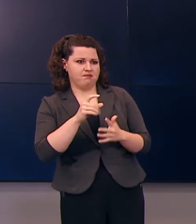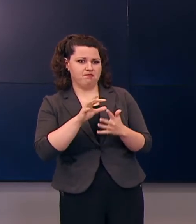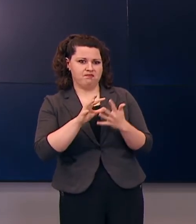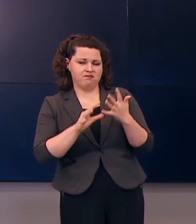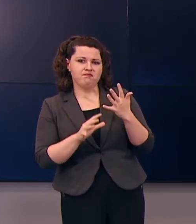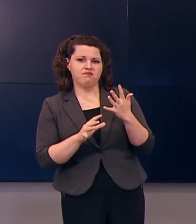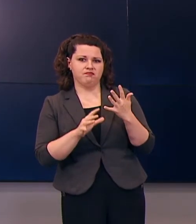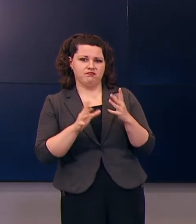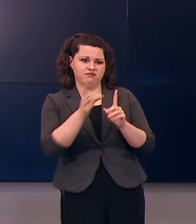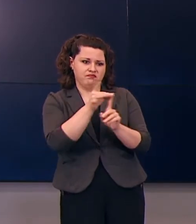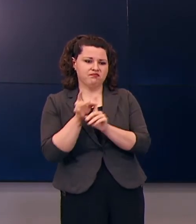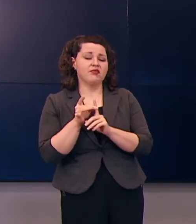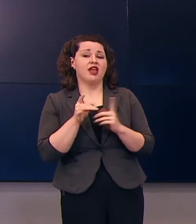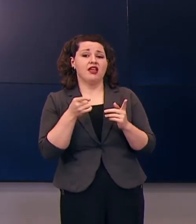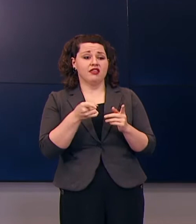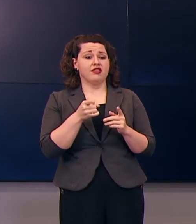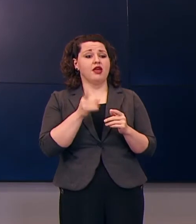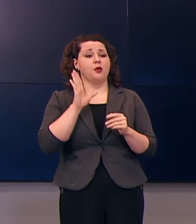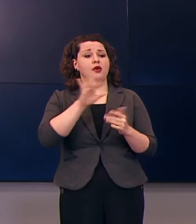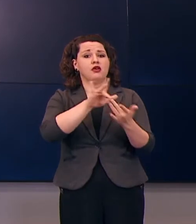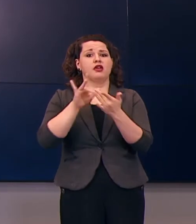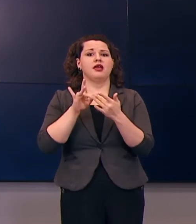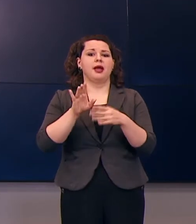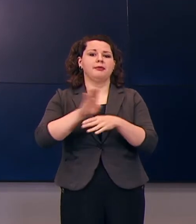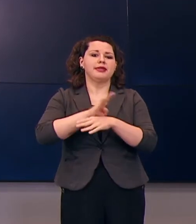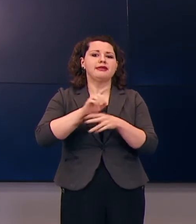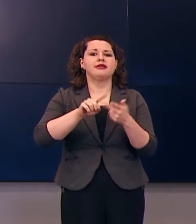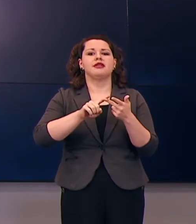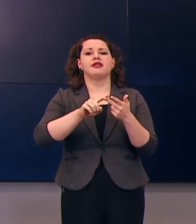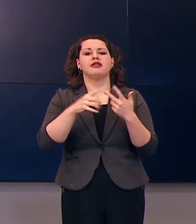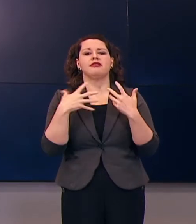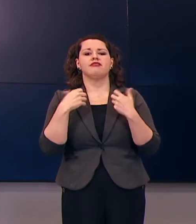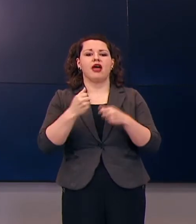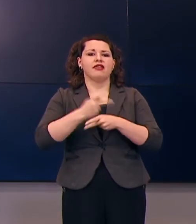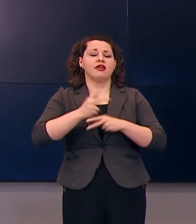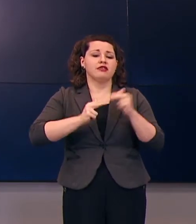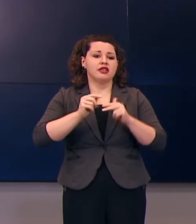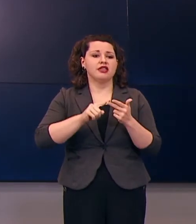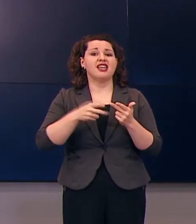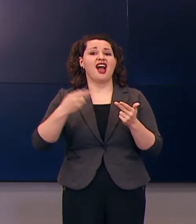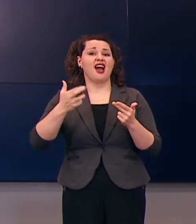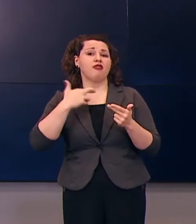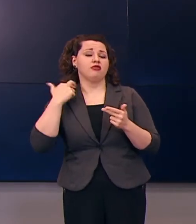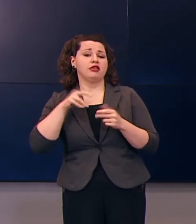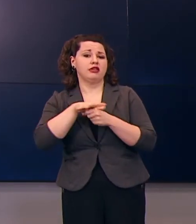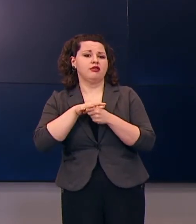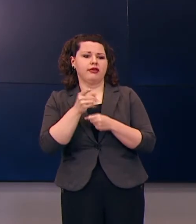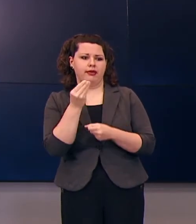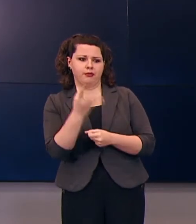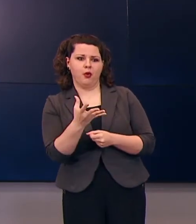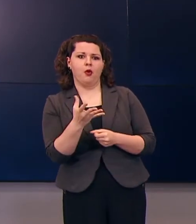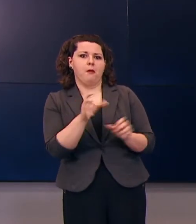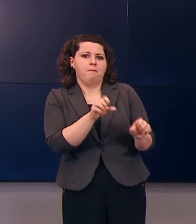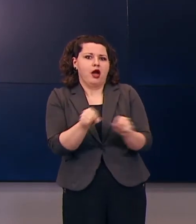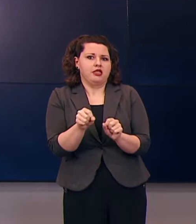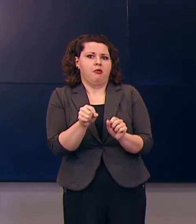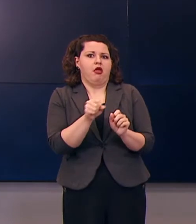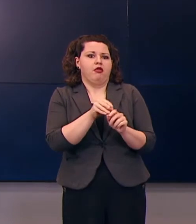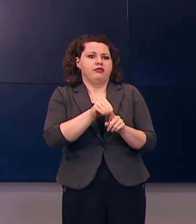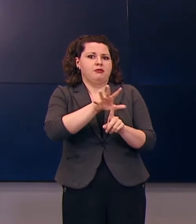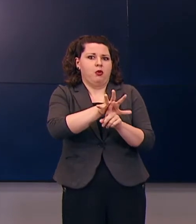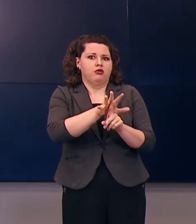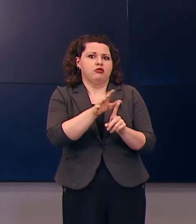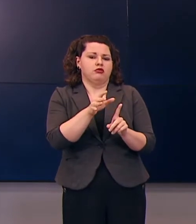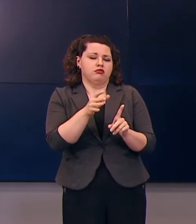to the healthcare facility, those sorts of places, high-risk areas, to let them know that there was a potential exposure